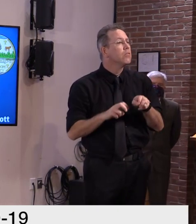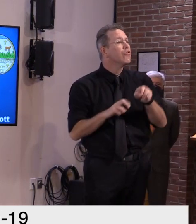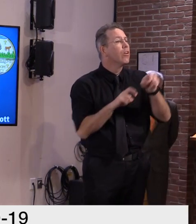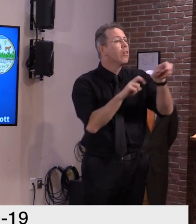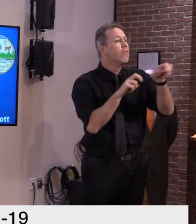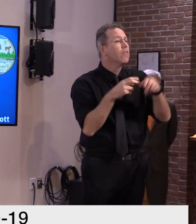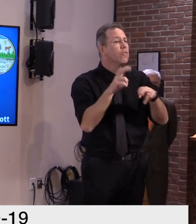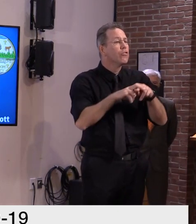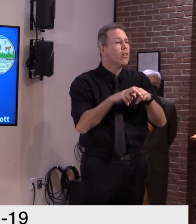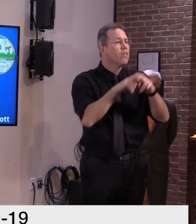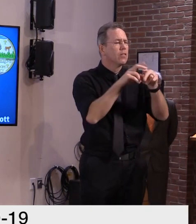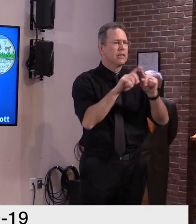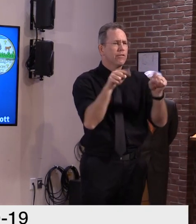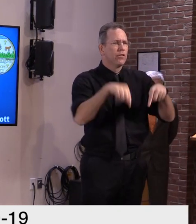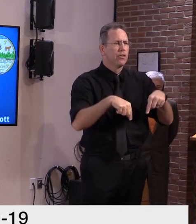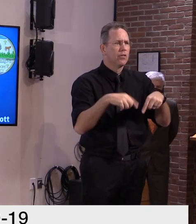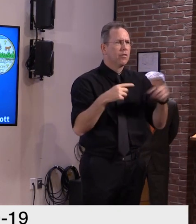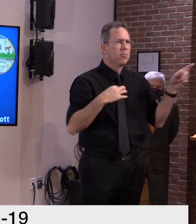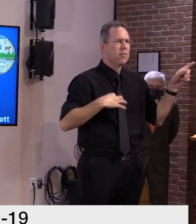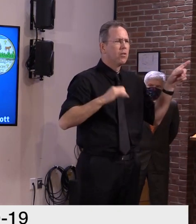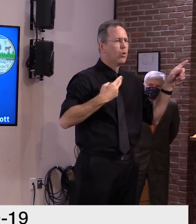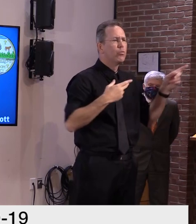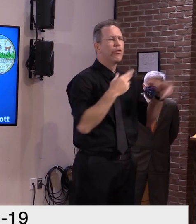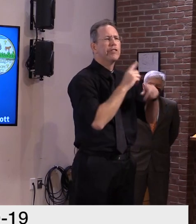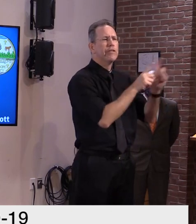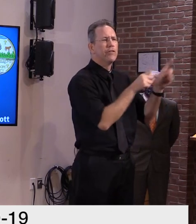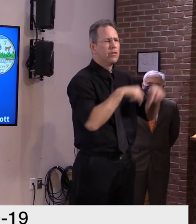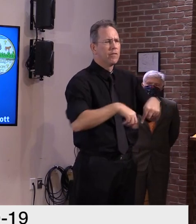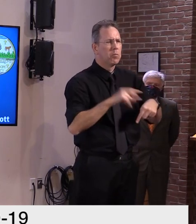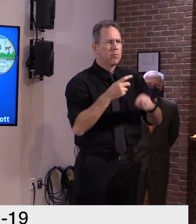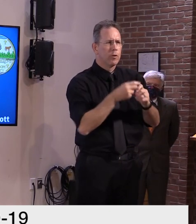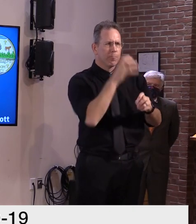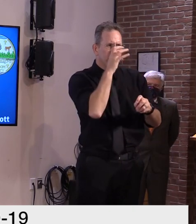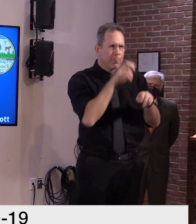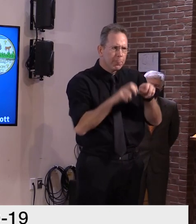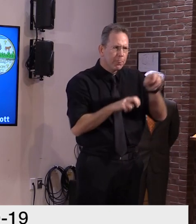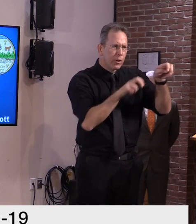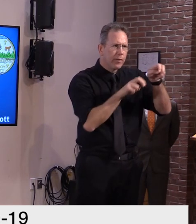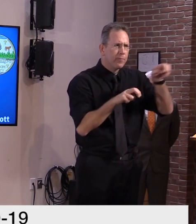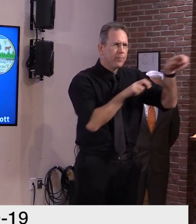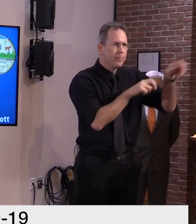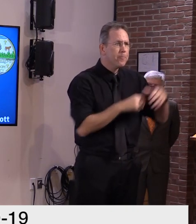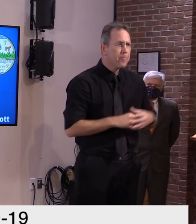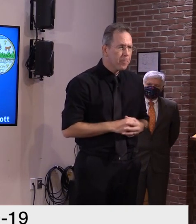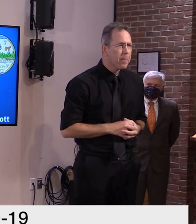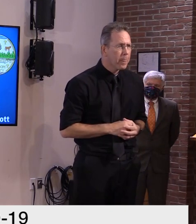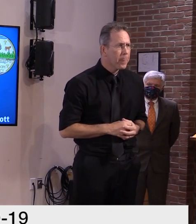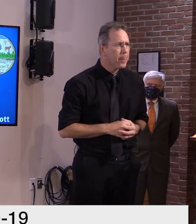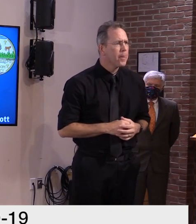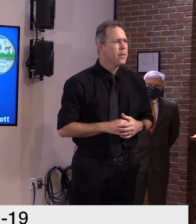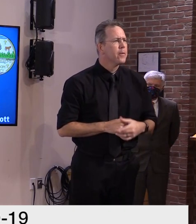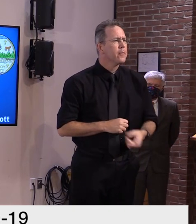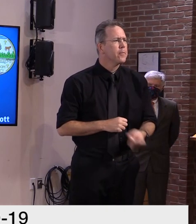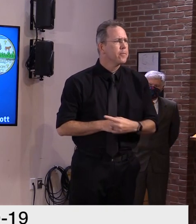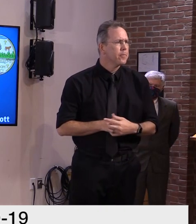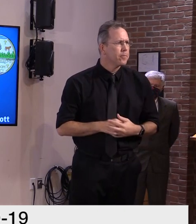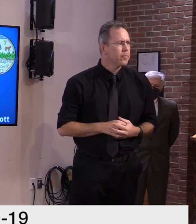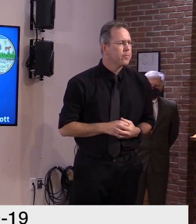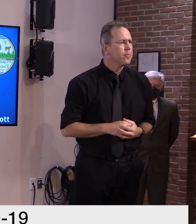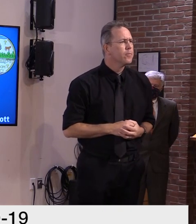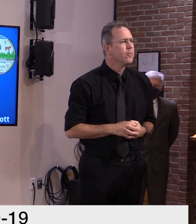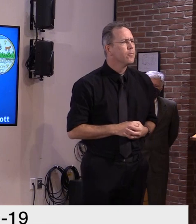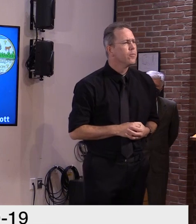All right, Lisa Loomis, the Valley Reporter. Good morning. My question is also about the ski resort